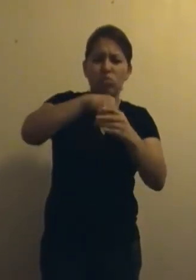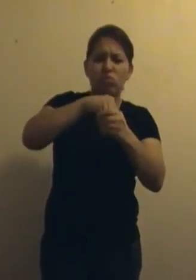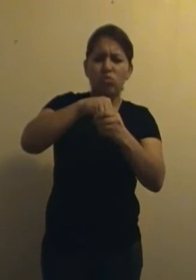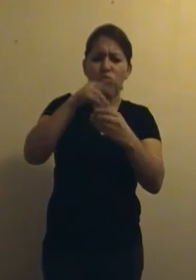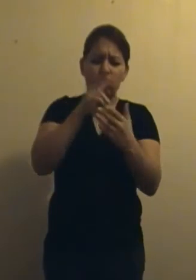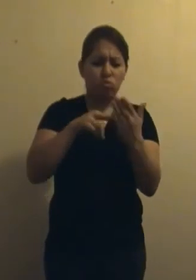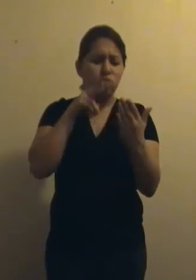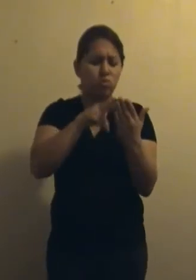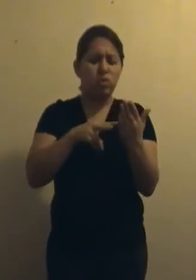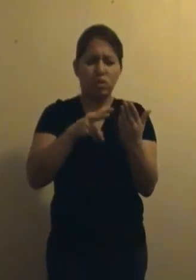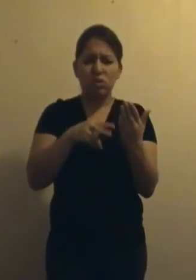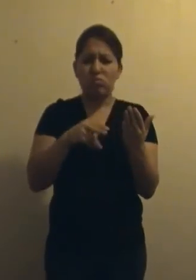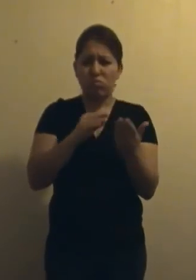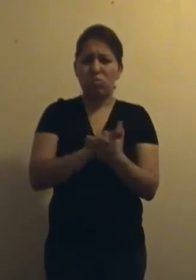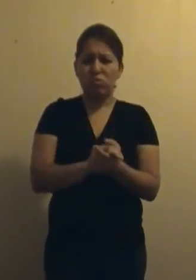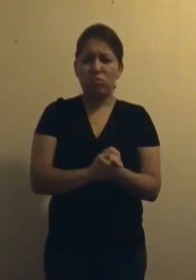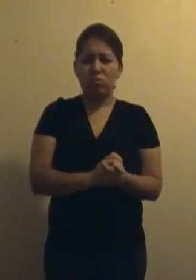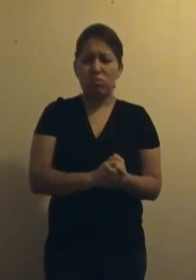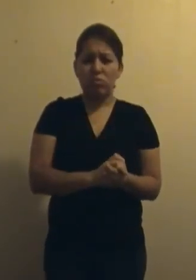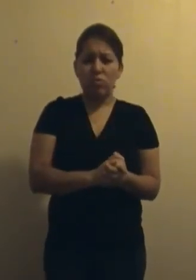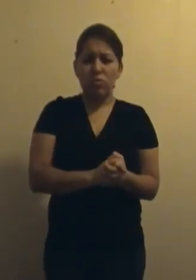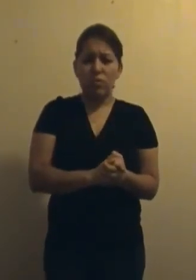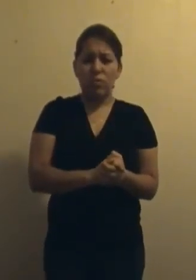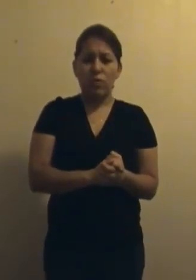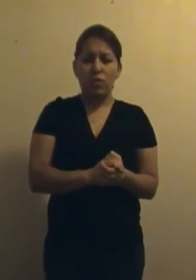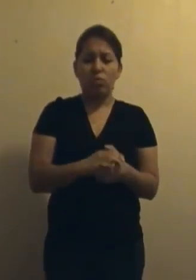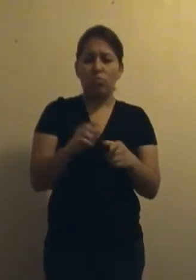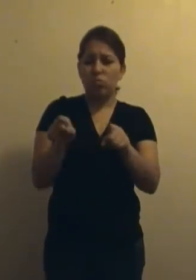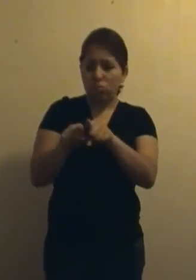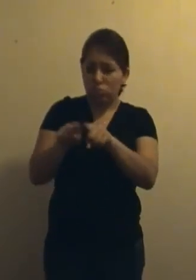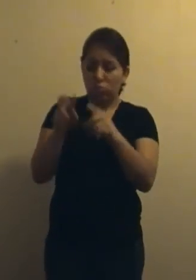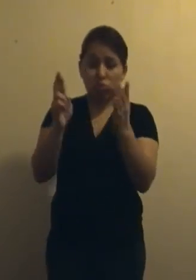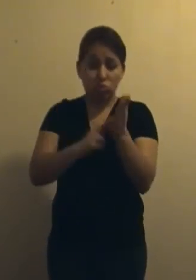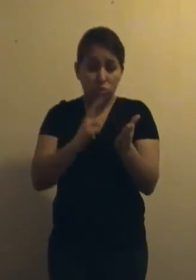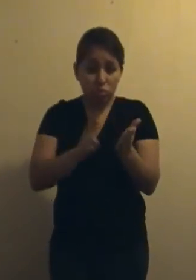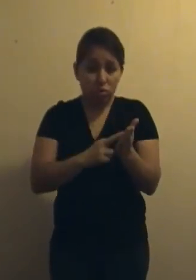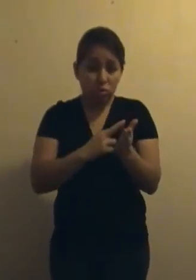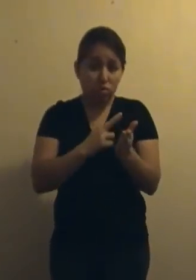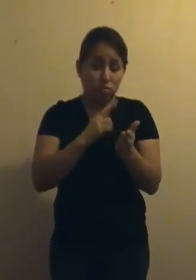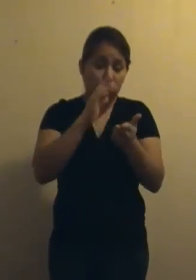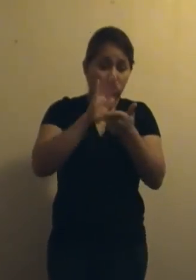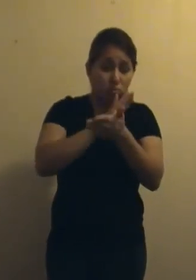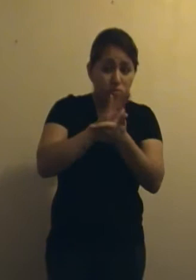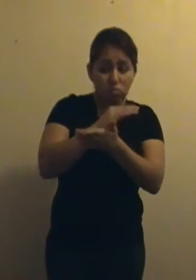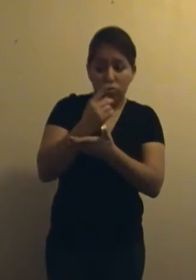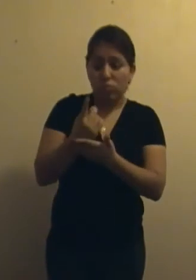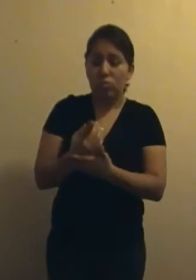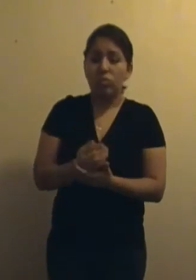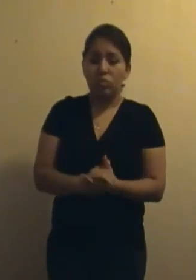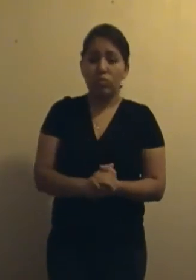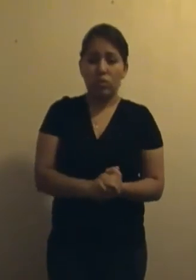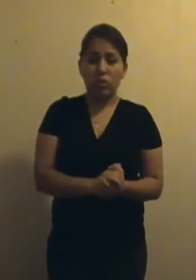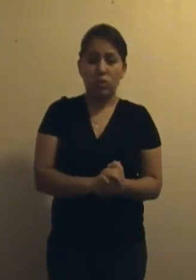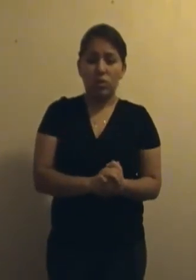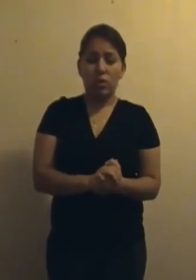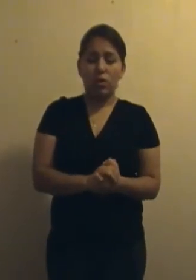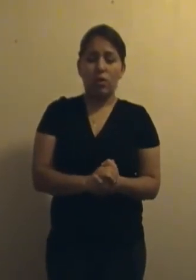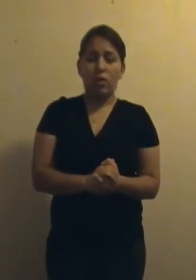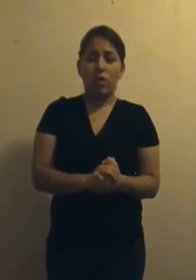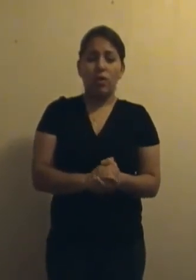by creating some mini research projects. And one of these research projects is to have students read something from